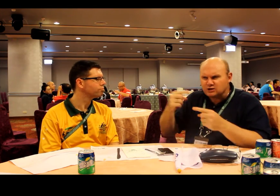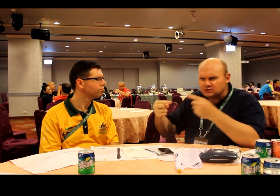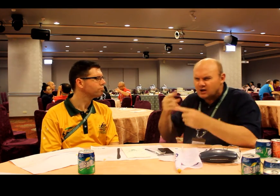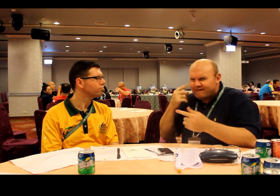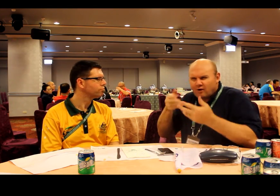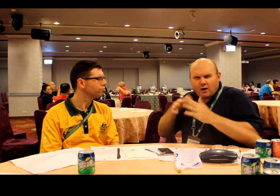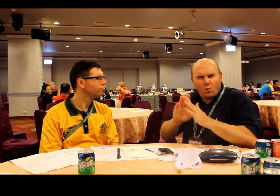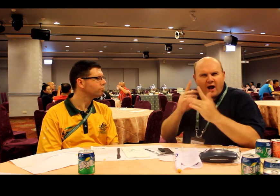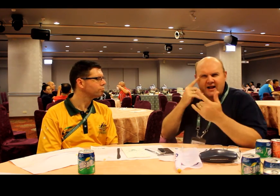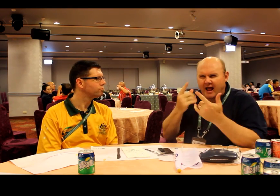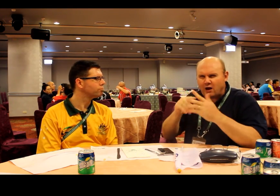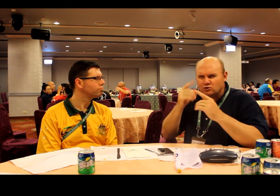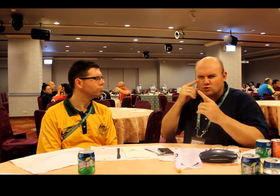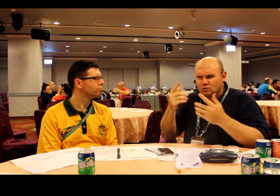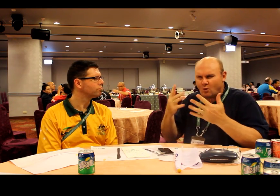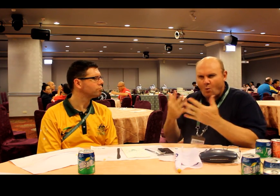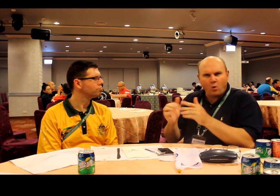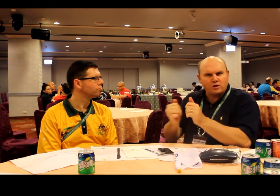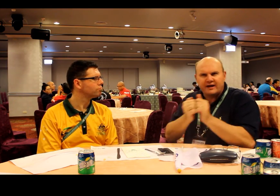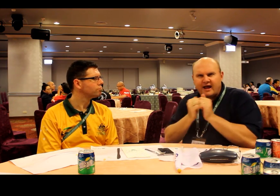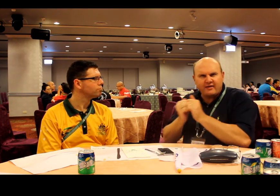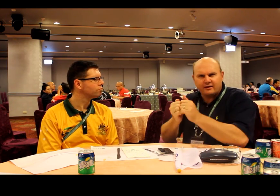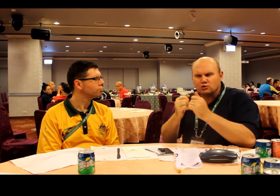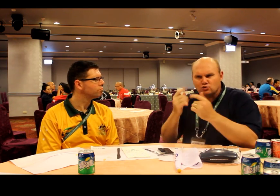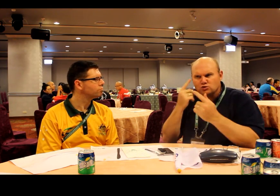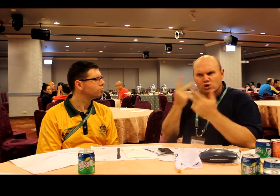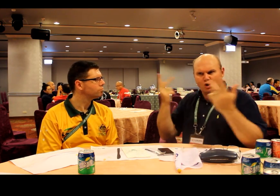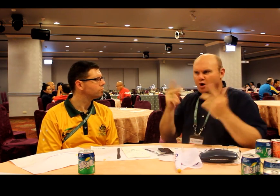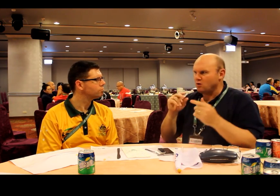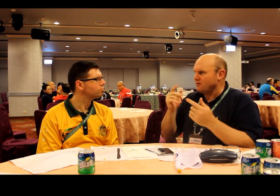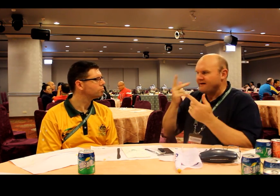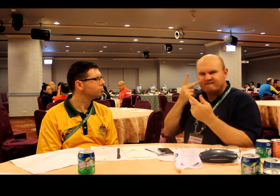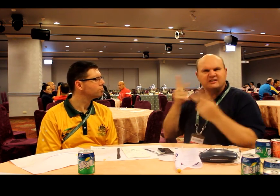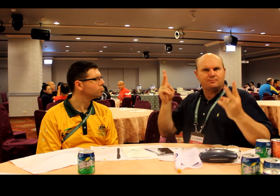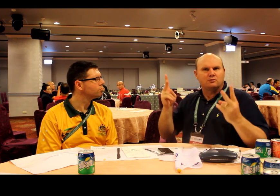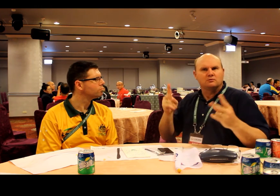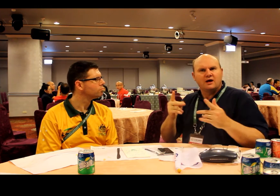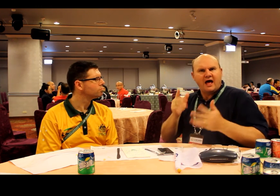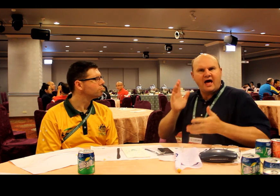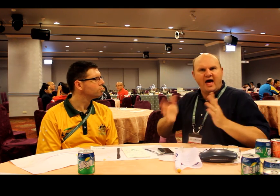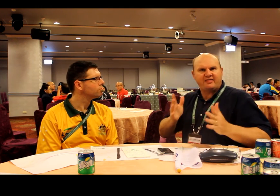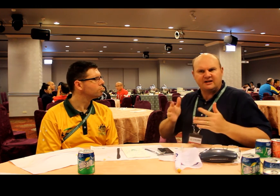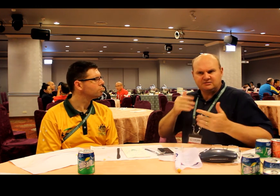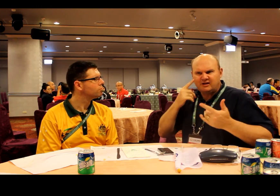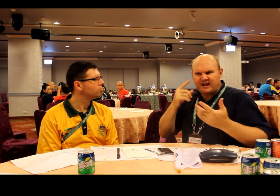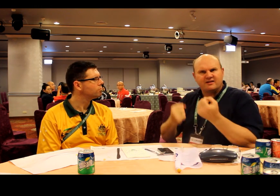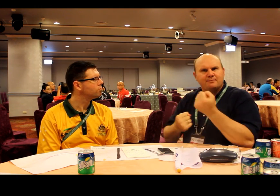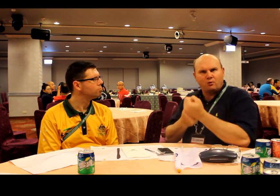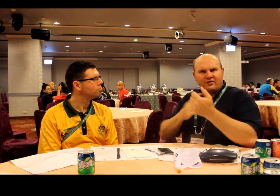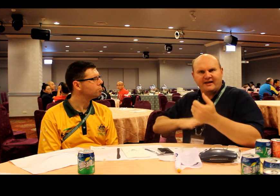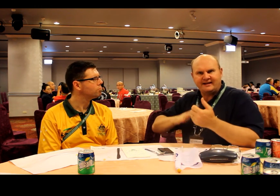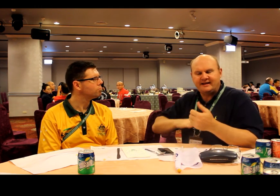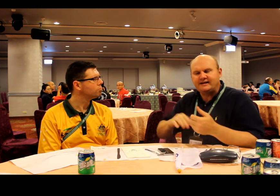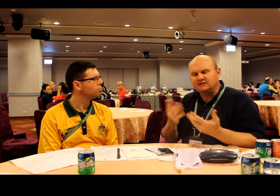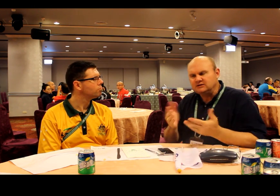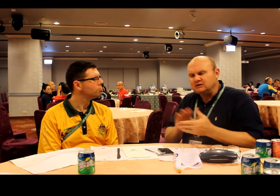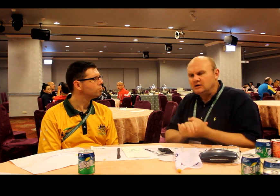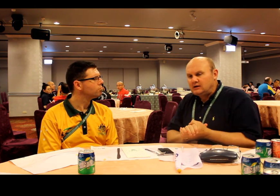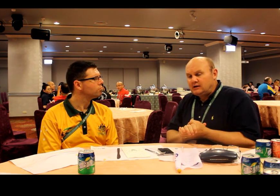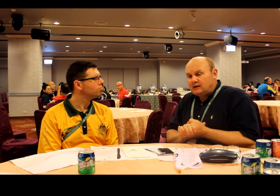are struggling with those challenges in terms of how they can actually work better together to get visibility for athletes